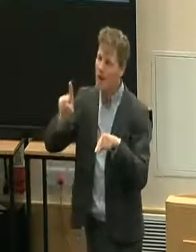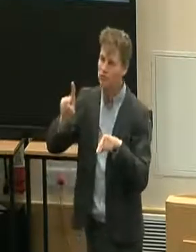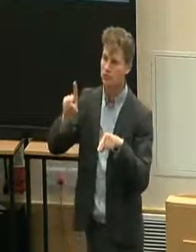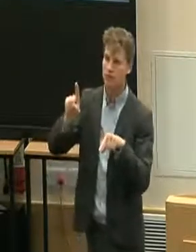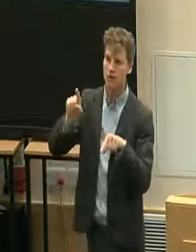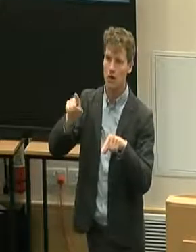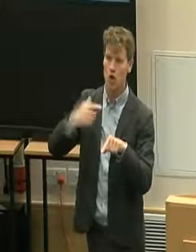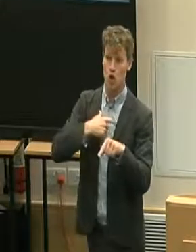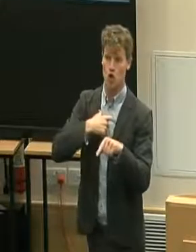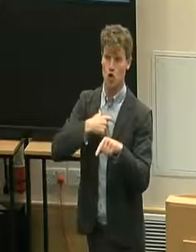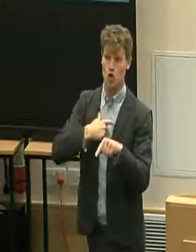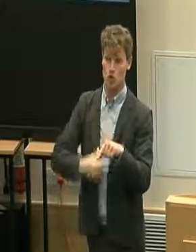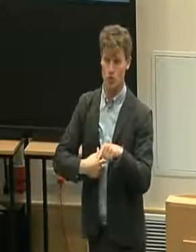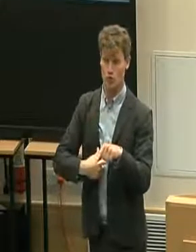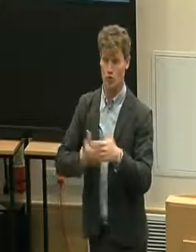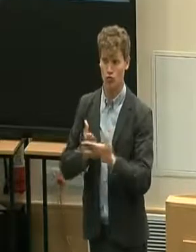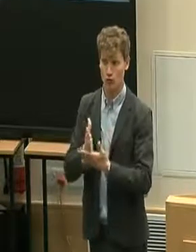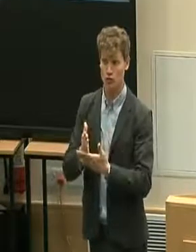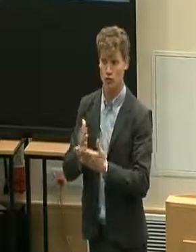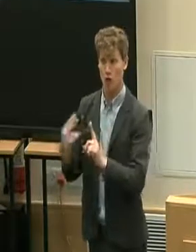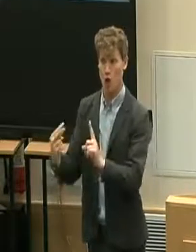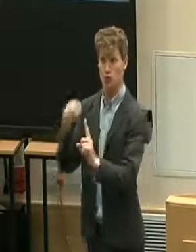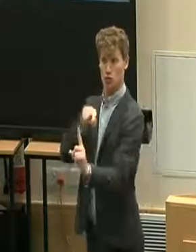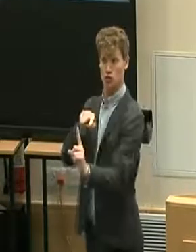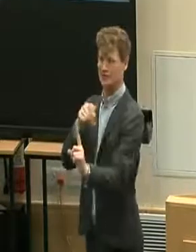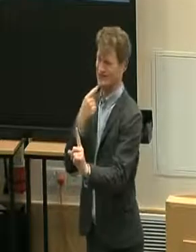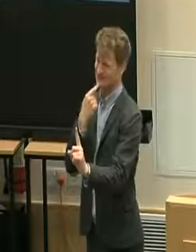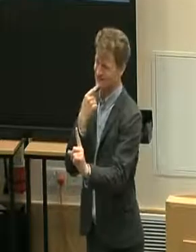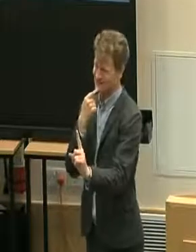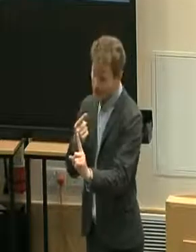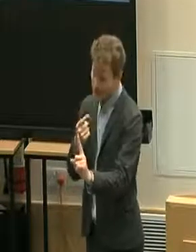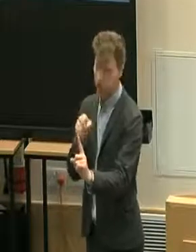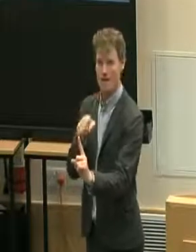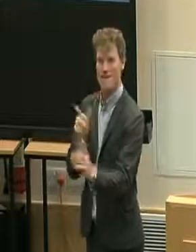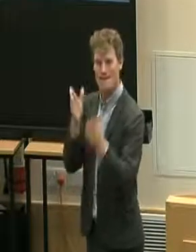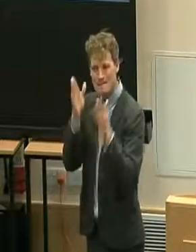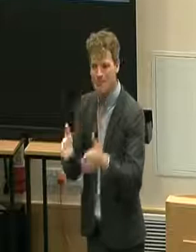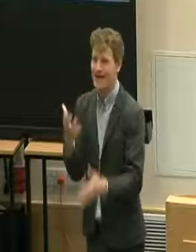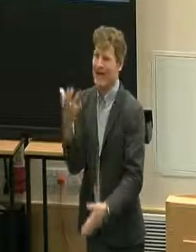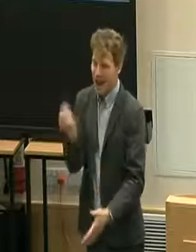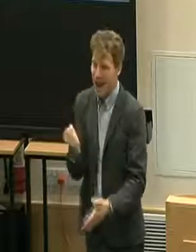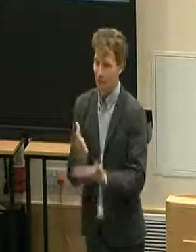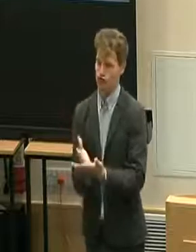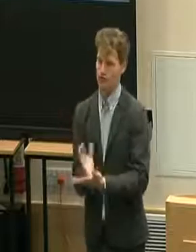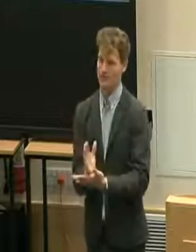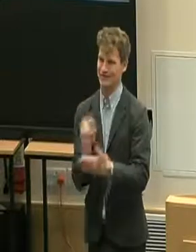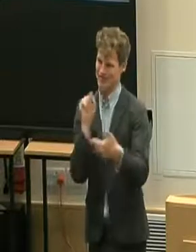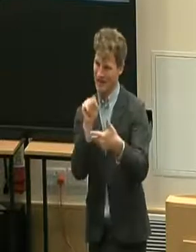be rights. Not that there necessarily be outcomes, but there be rights to them.